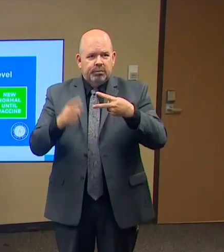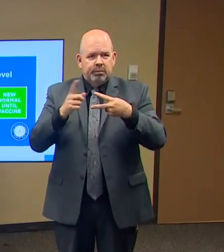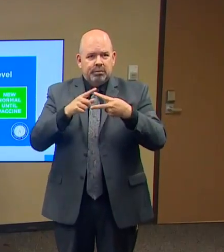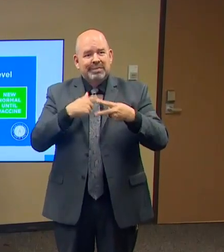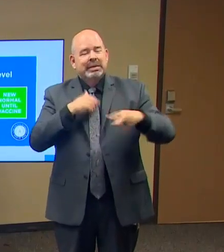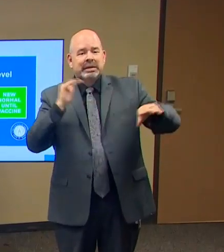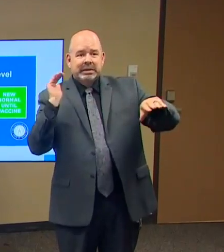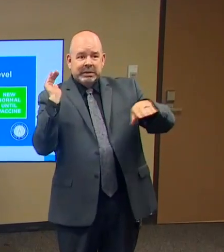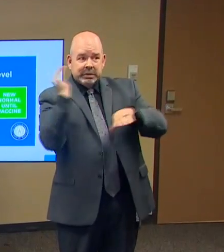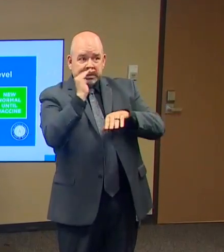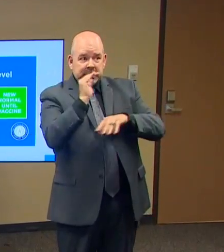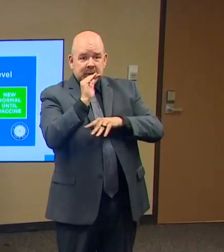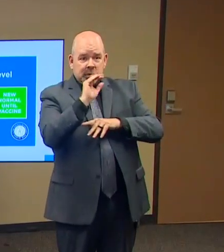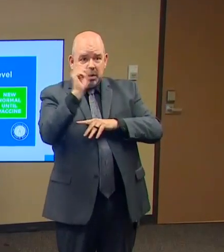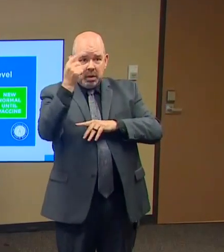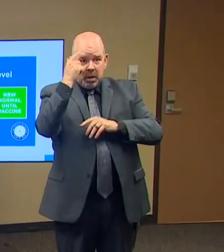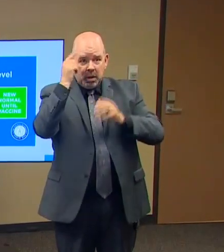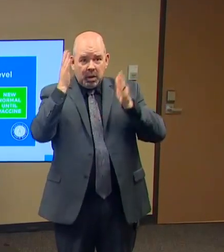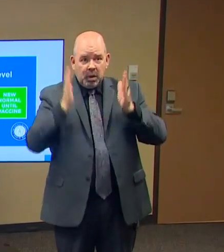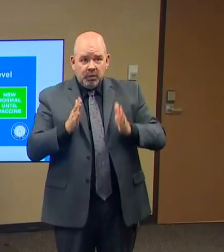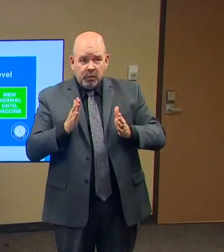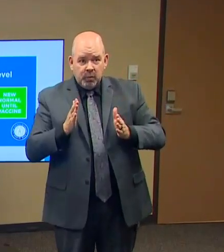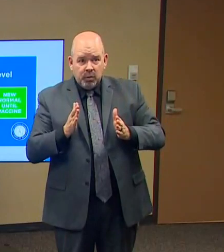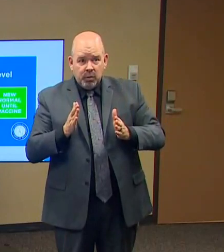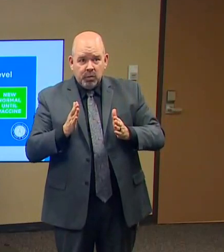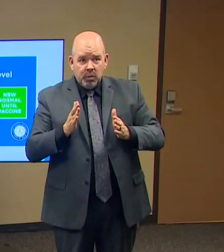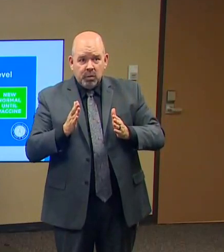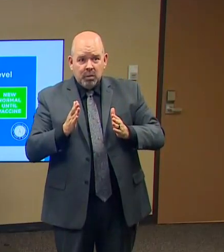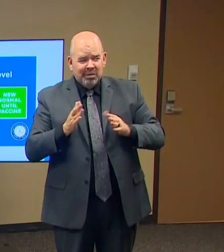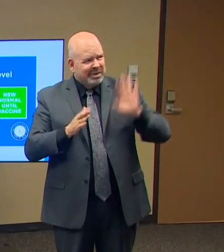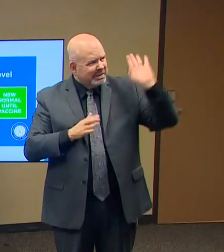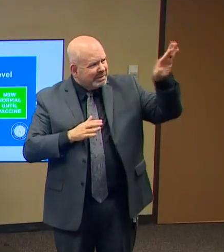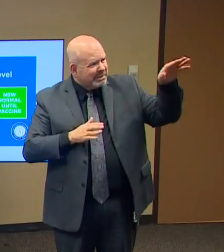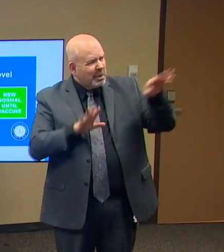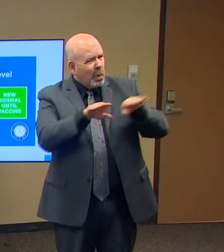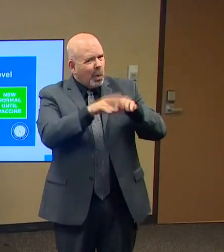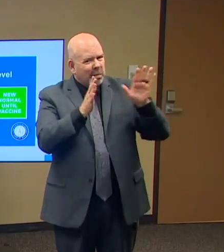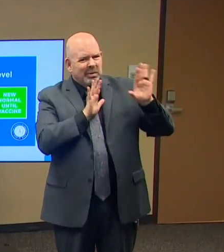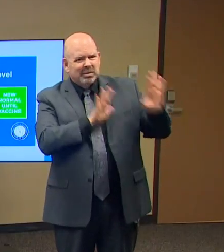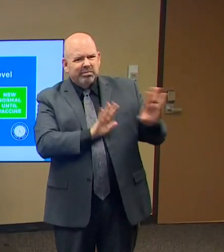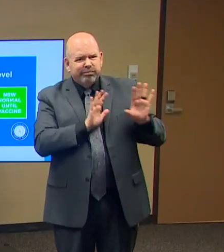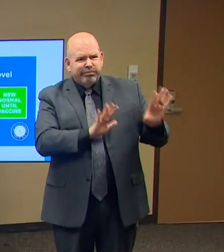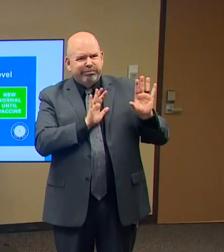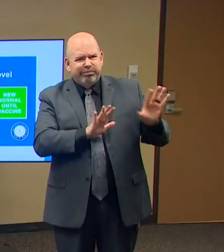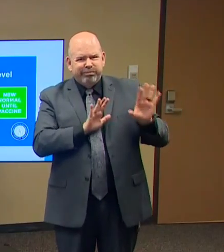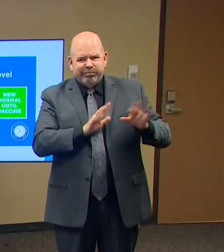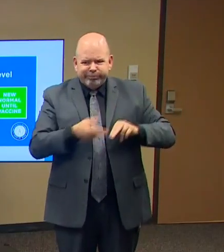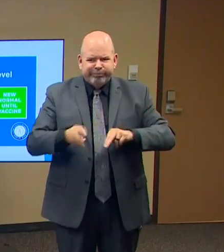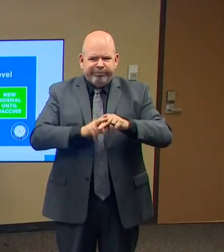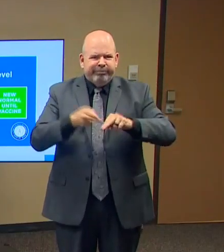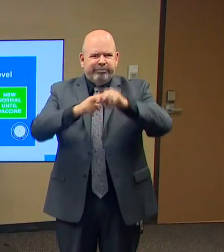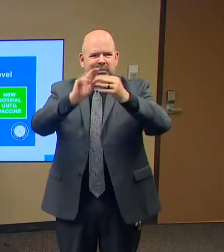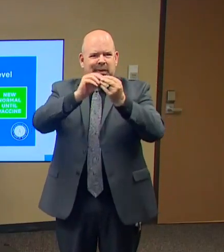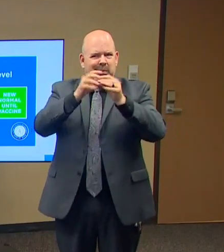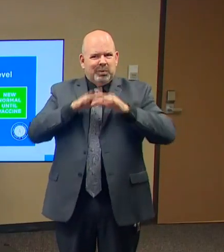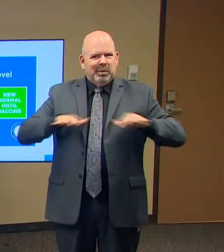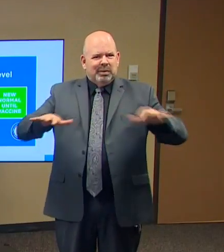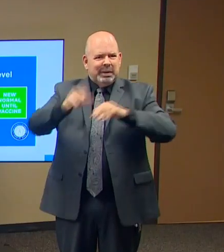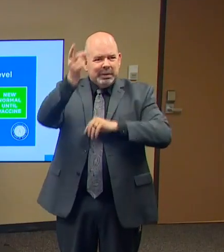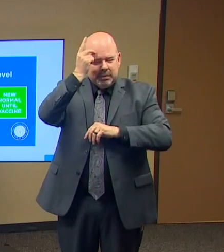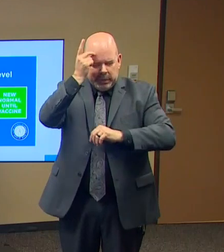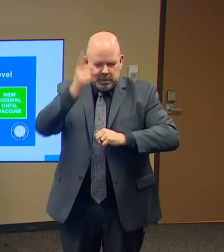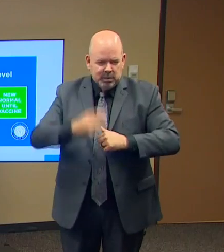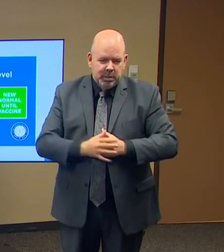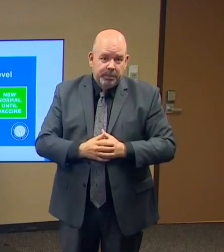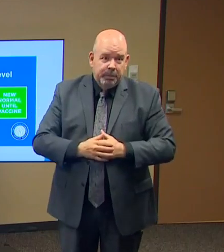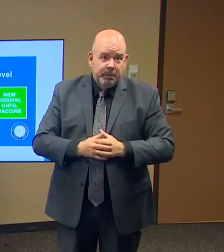governor with his relentless reopening in the face of these increasing numbers that we're seeing? What I have